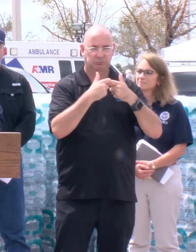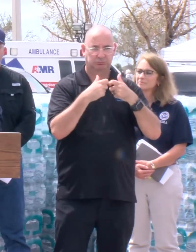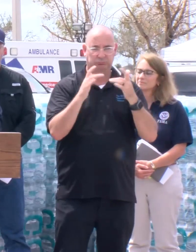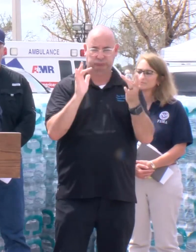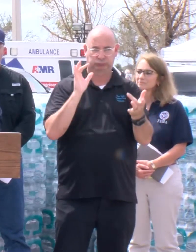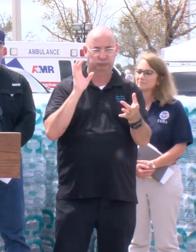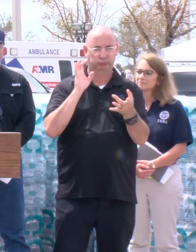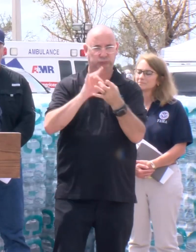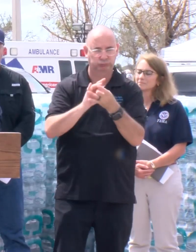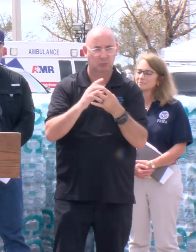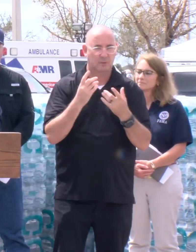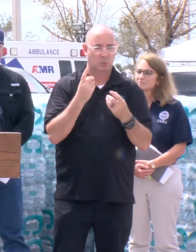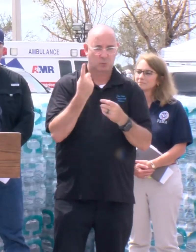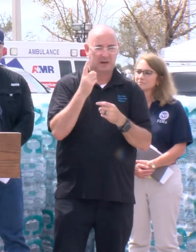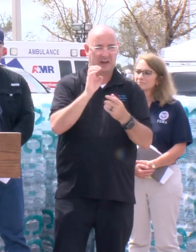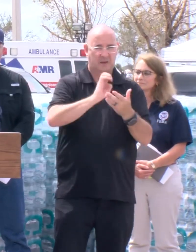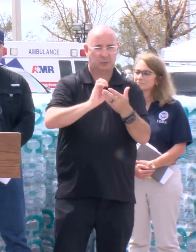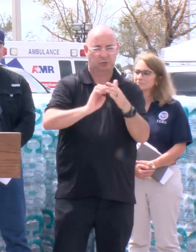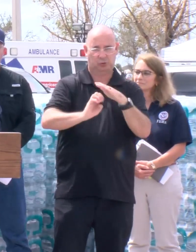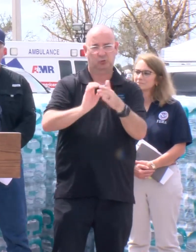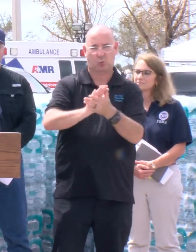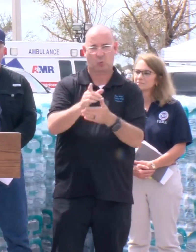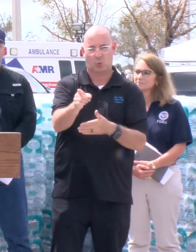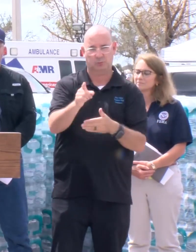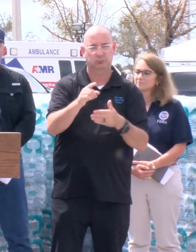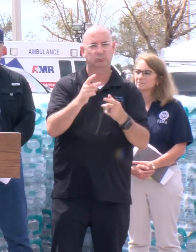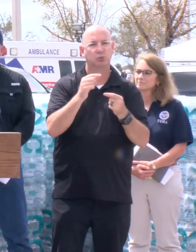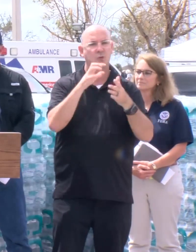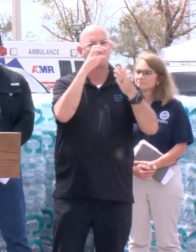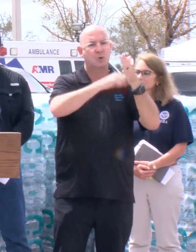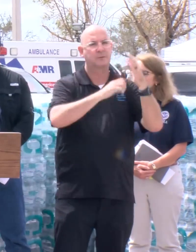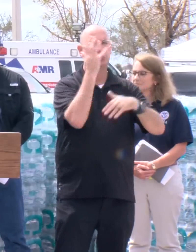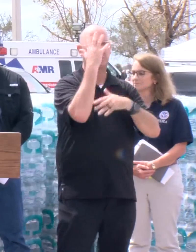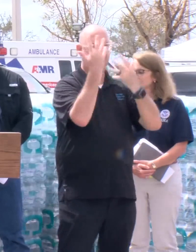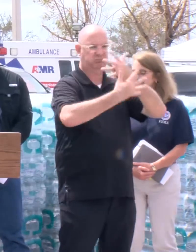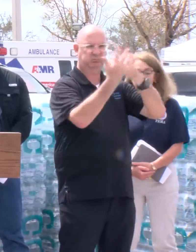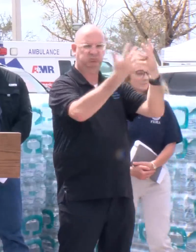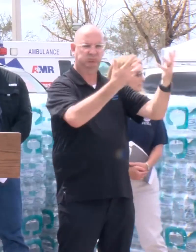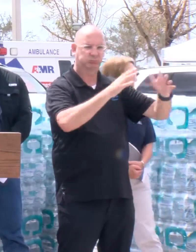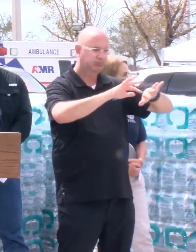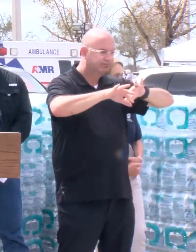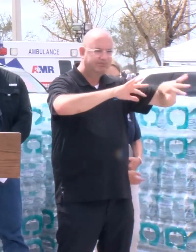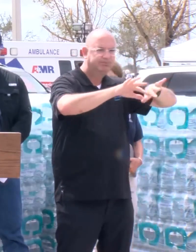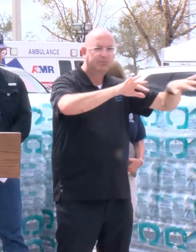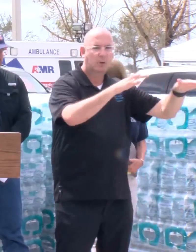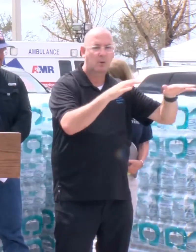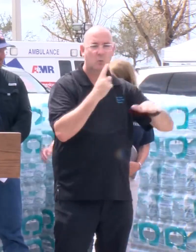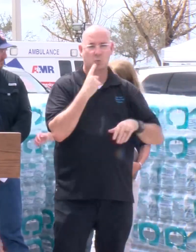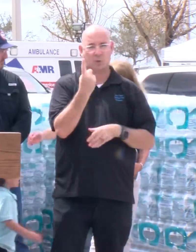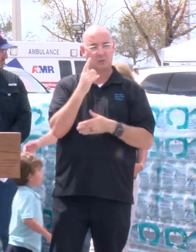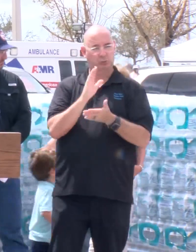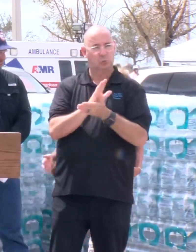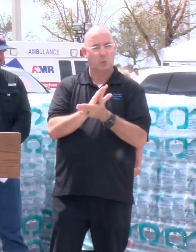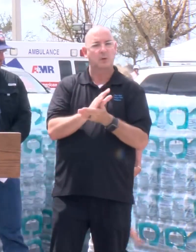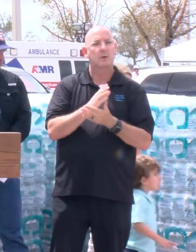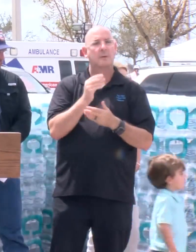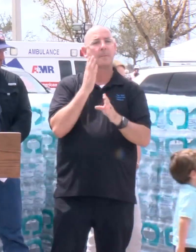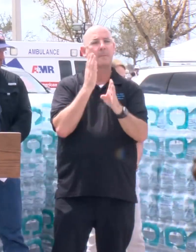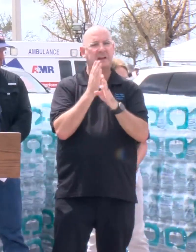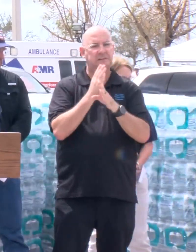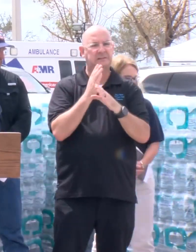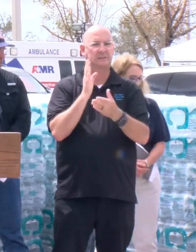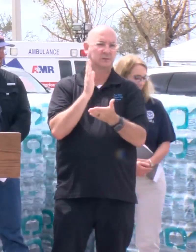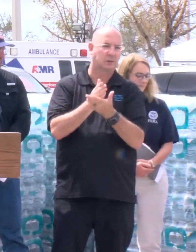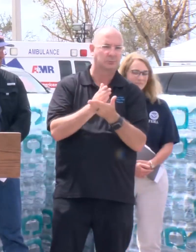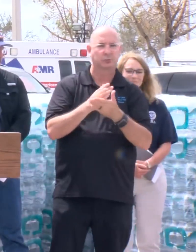from several schools, removing debris from bus stops, and new ceiling tiles to be replaced if some were damaged.